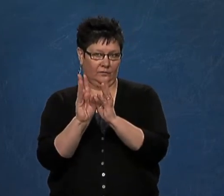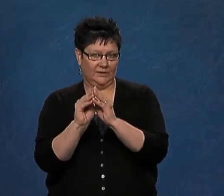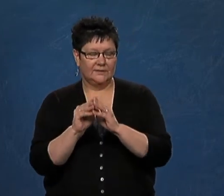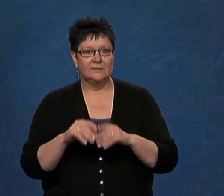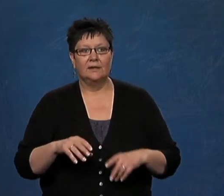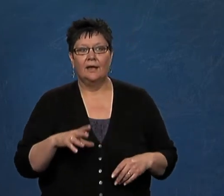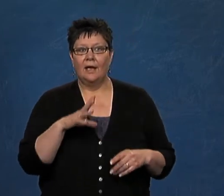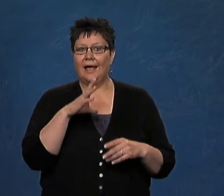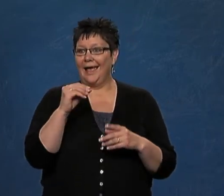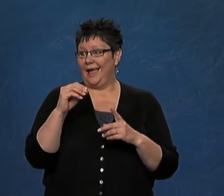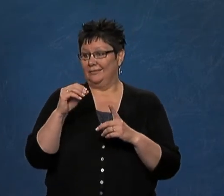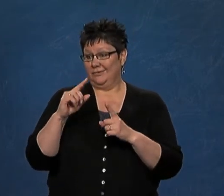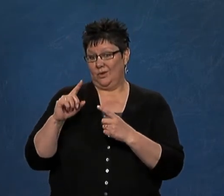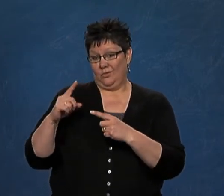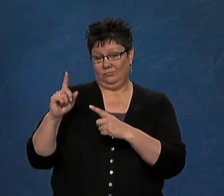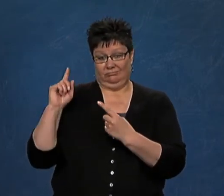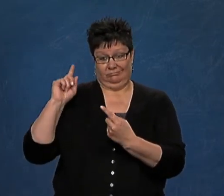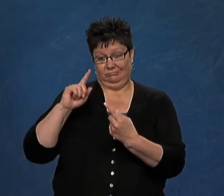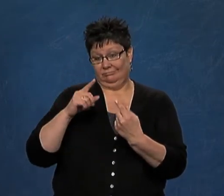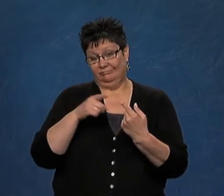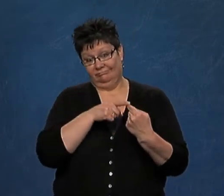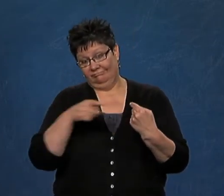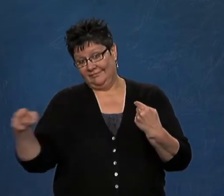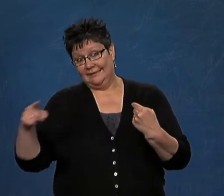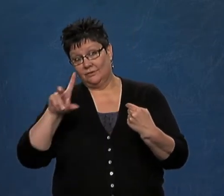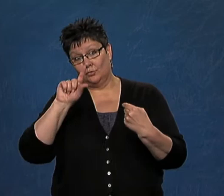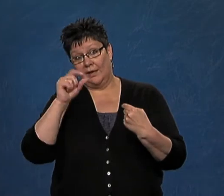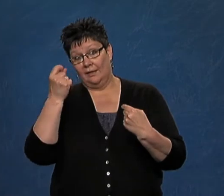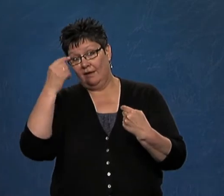Adviticus conference that took place in 2011. So